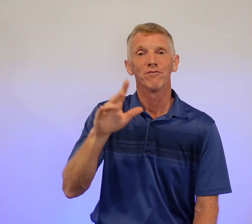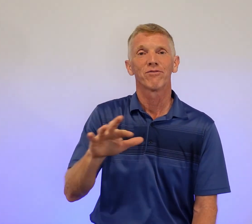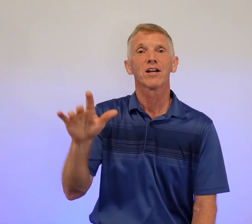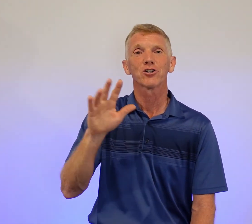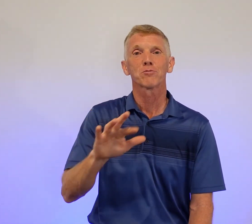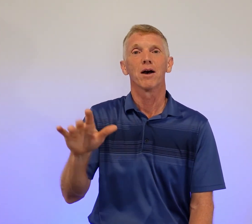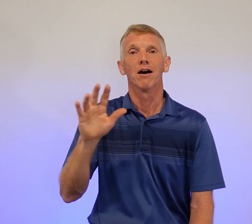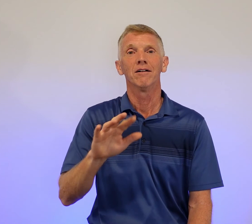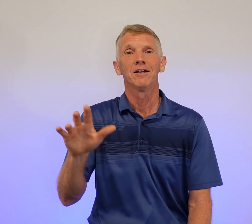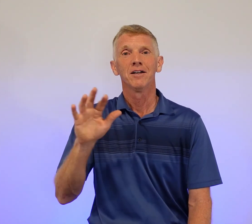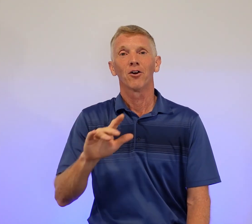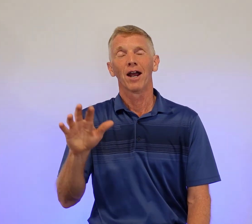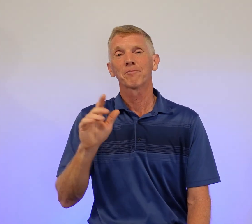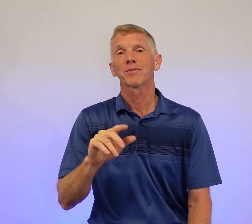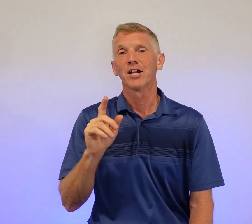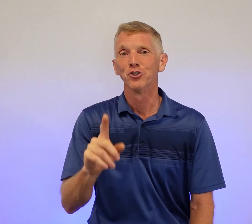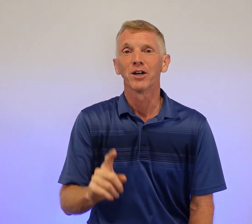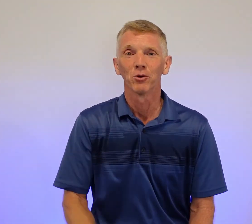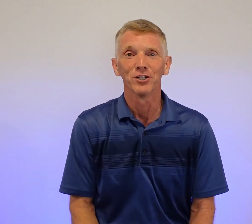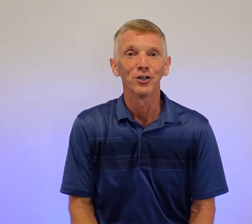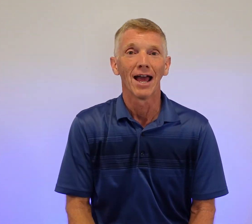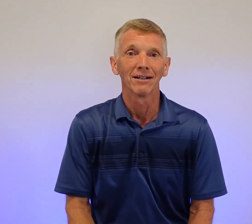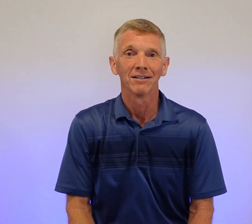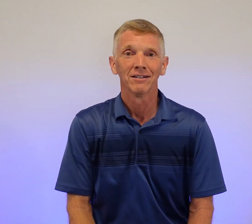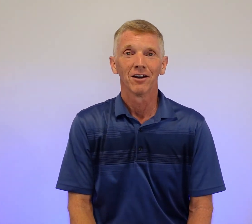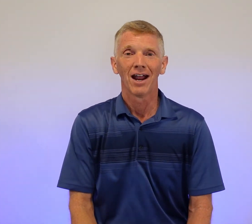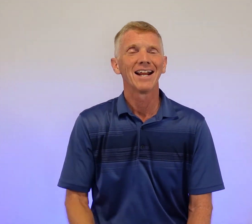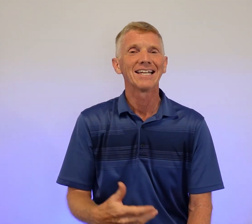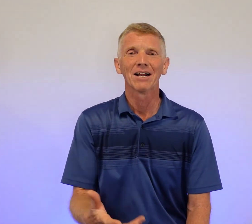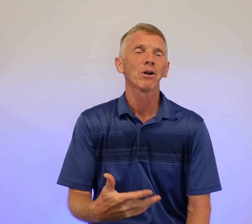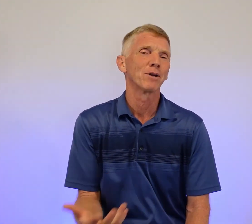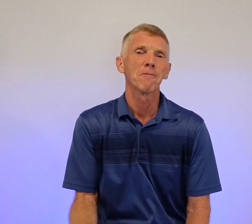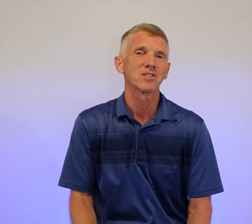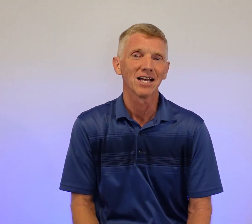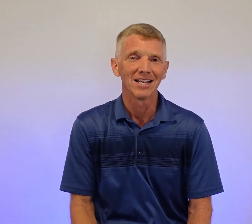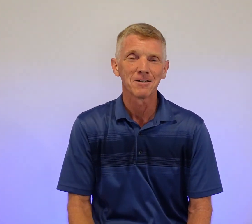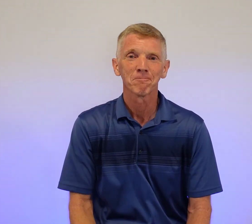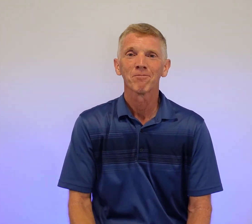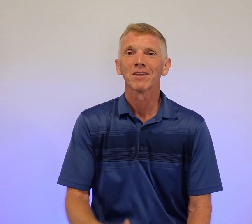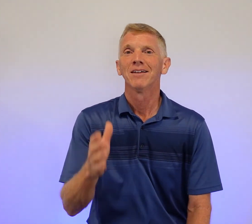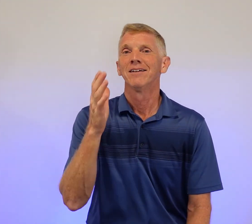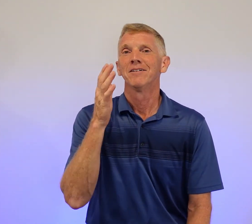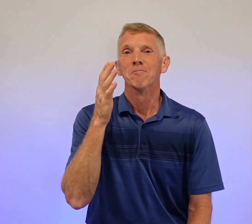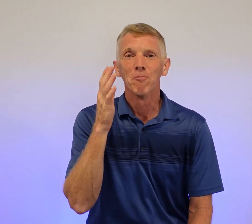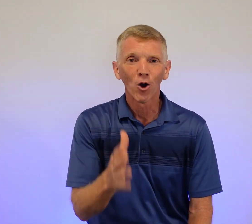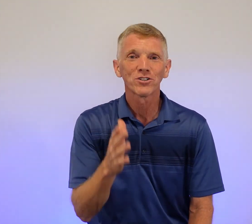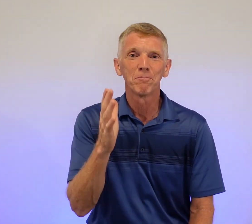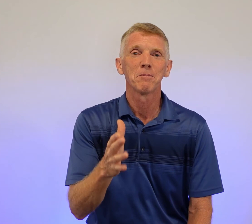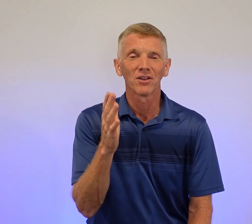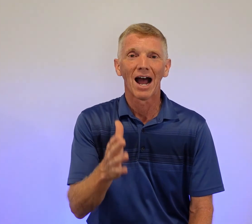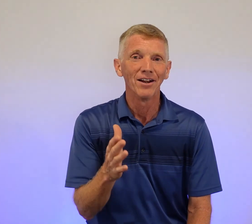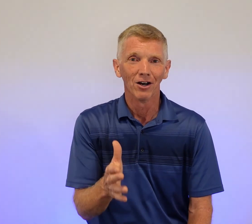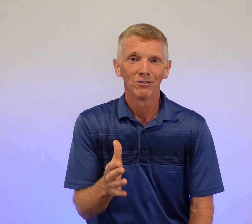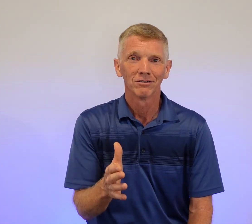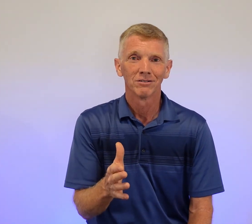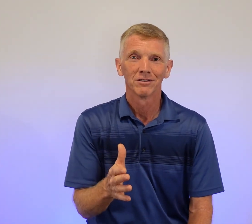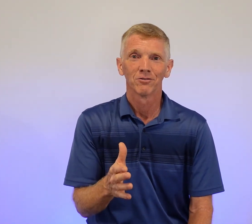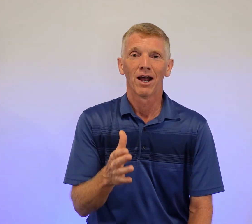finger spell, right? And you'll get really good at it, right? And again, I want to reemphasize, most of the people that I know, right, who